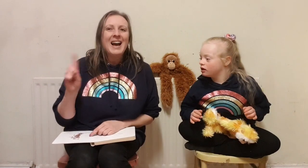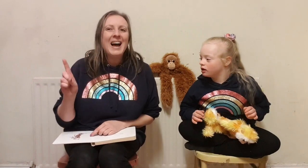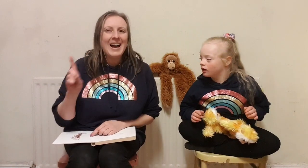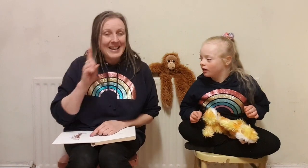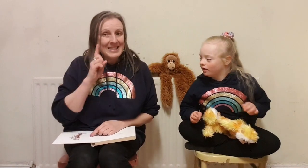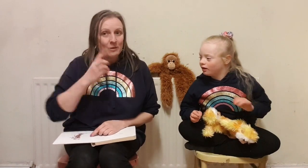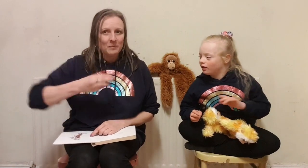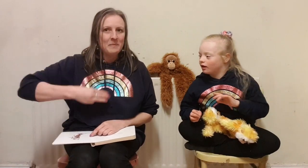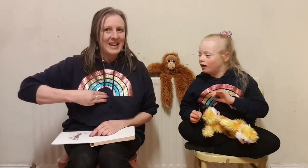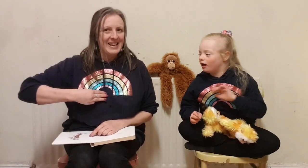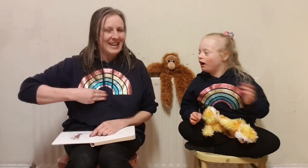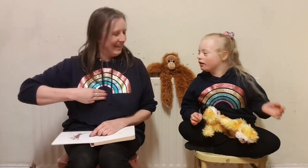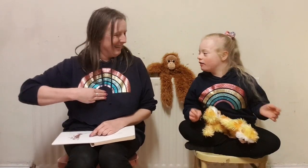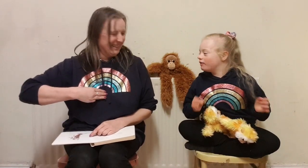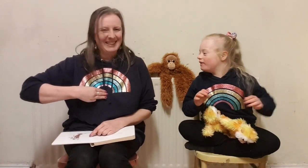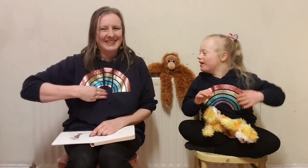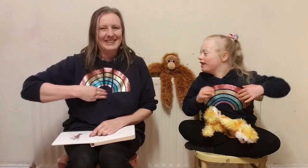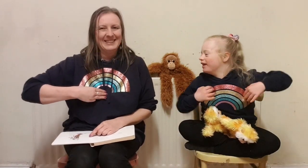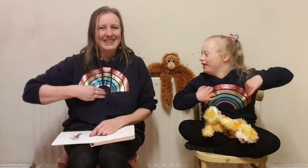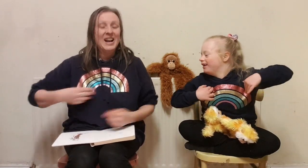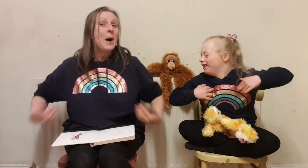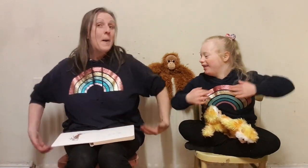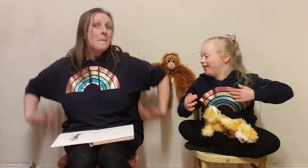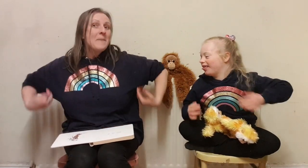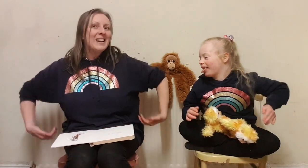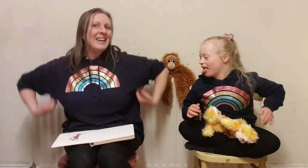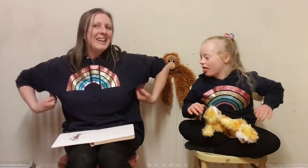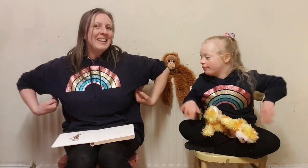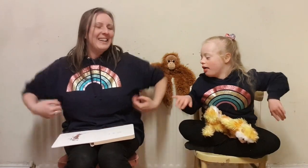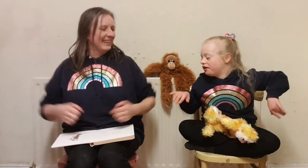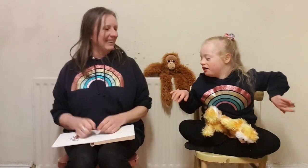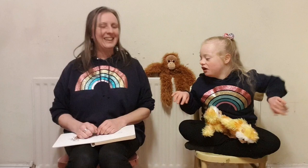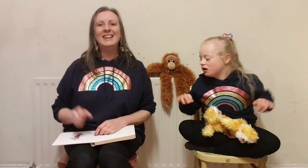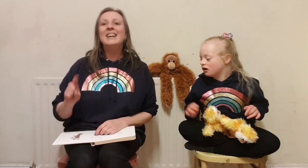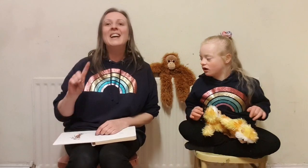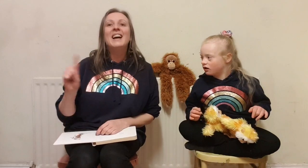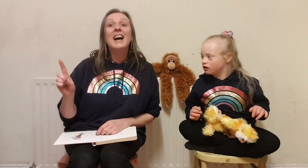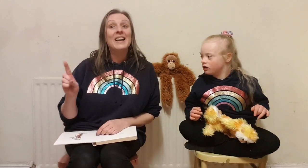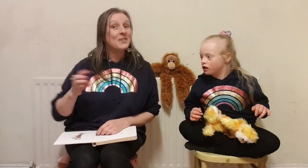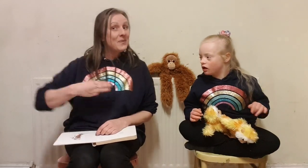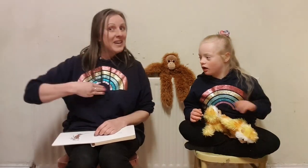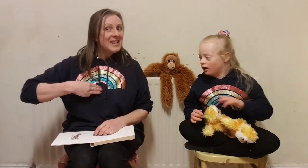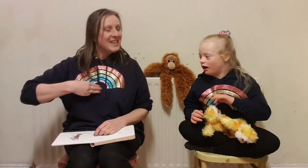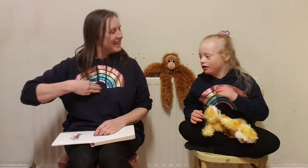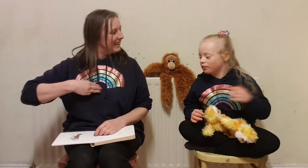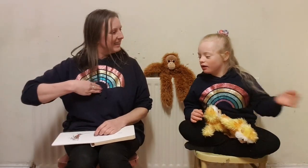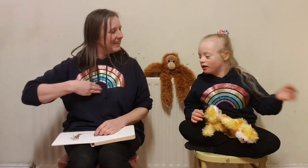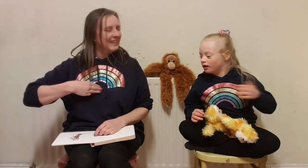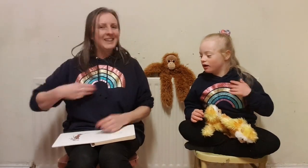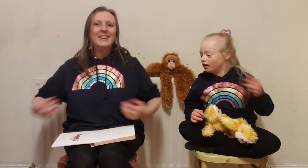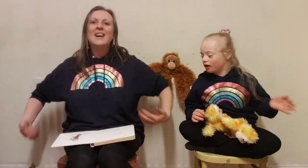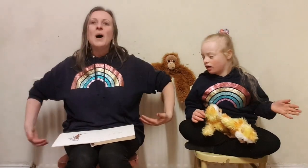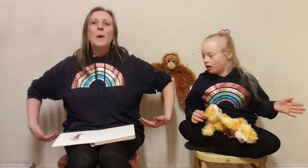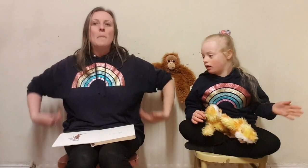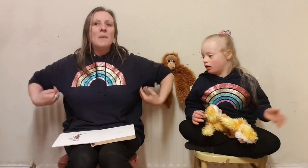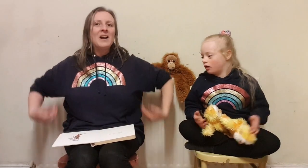Monkey. And me. Me. Monkey. Monkey. And me. And me.